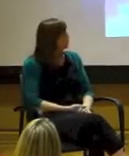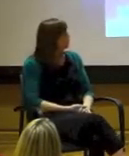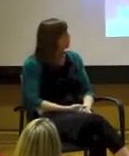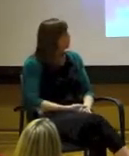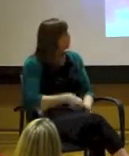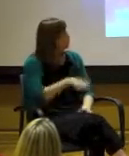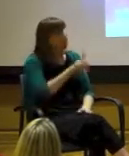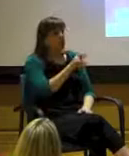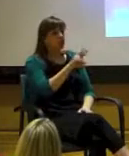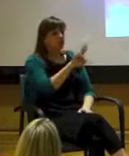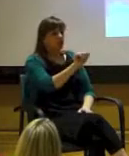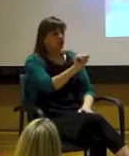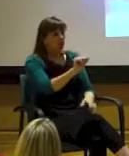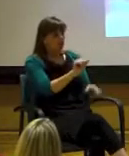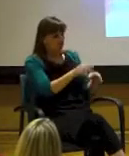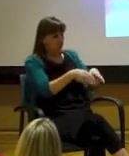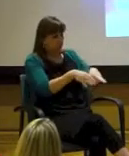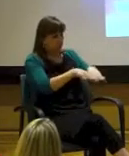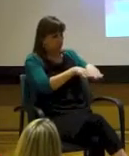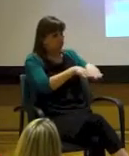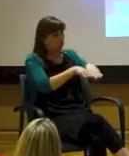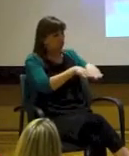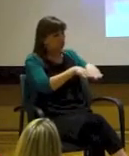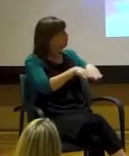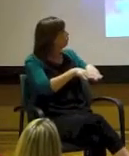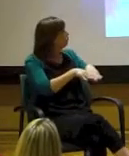See, the dura's coming together.